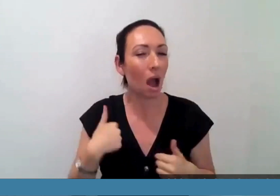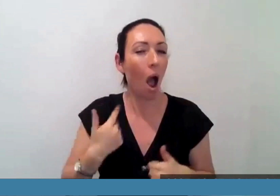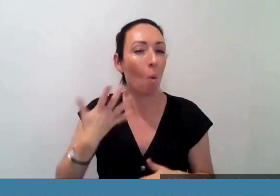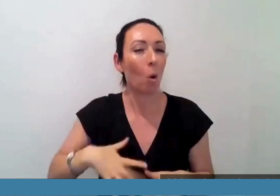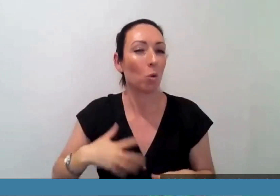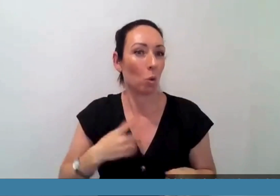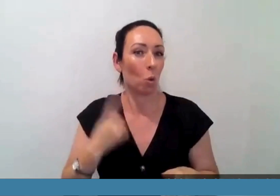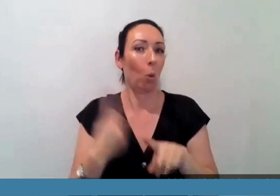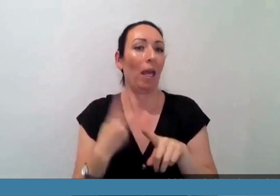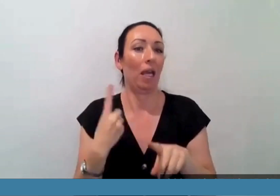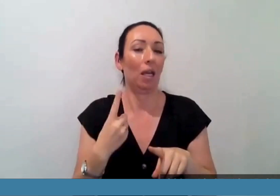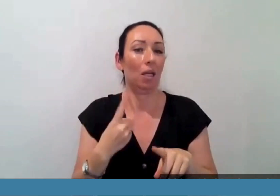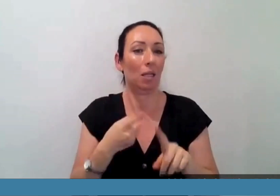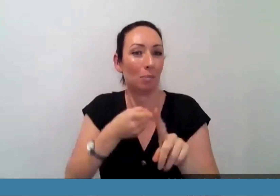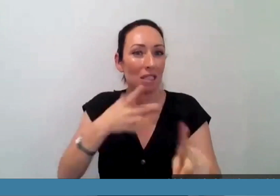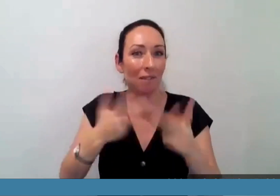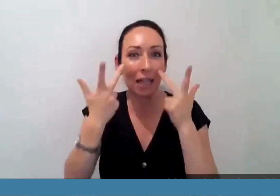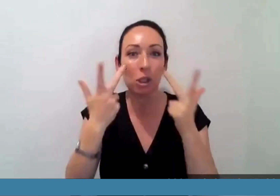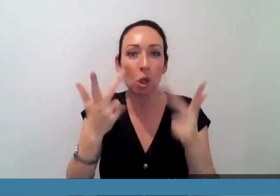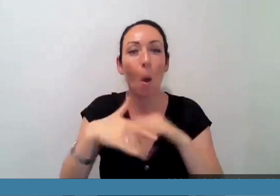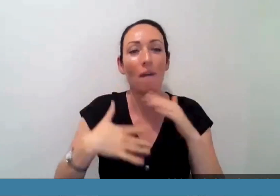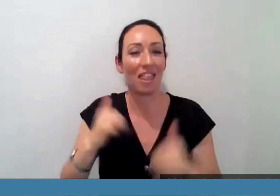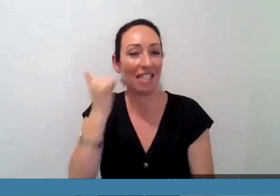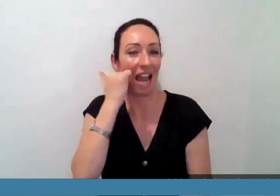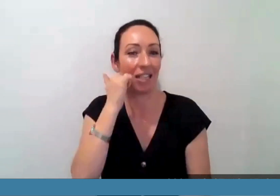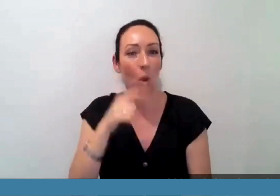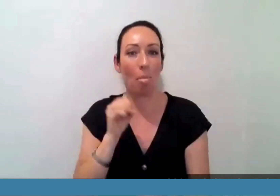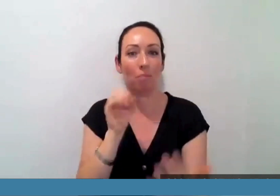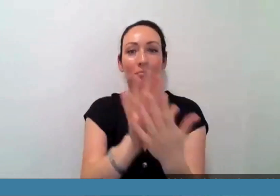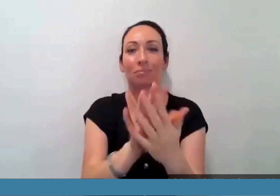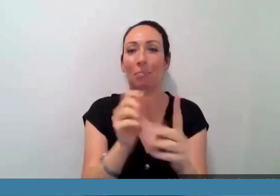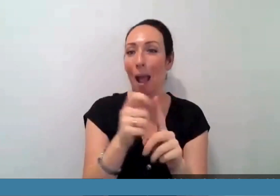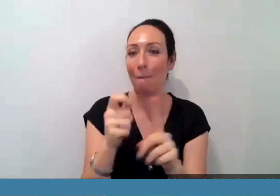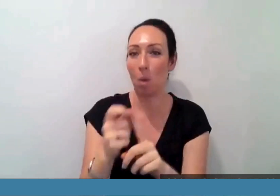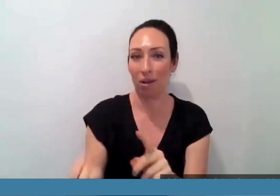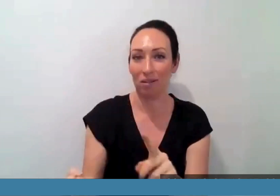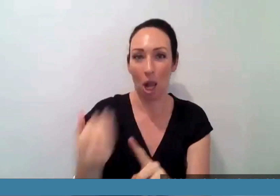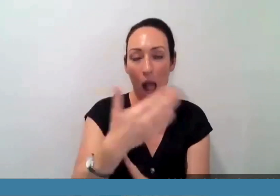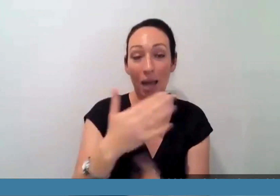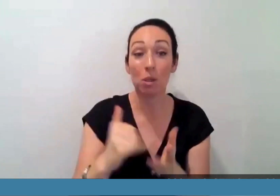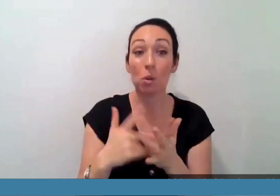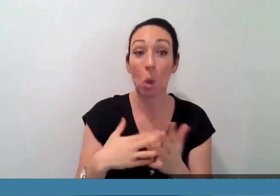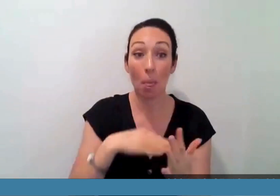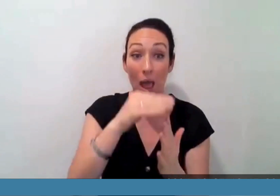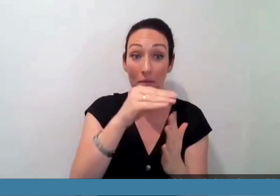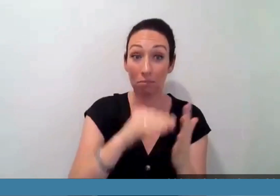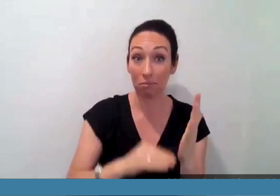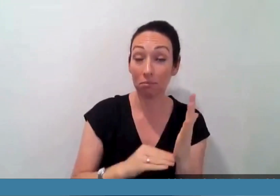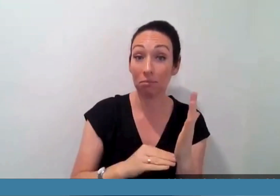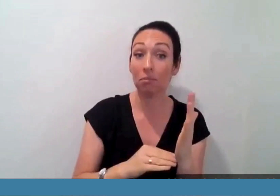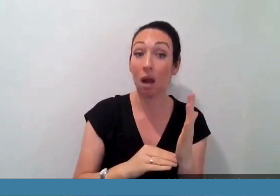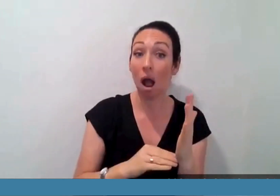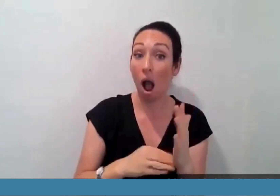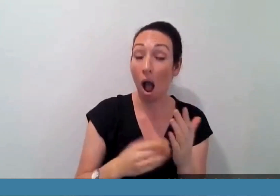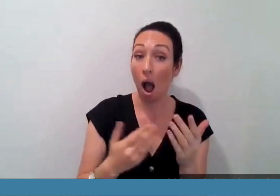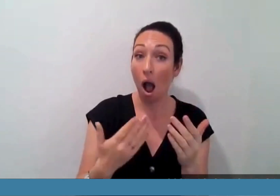these key dates on the slide. So applications have already opened and they will close on the 21st of